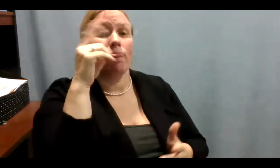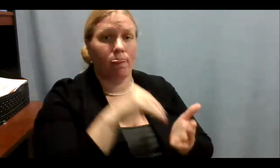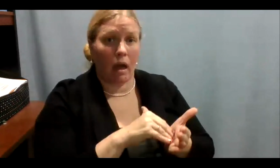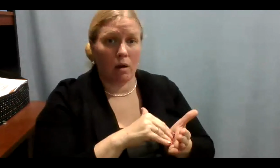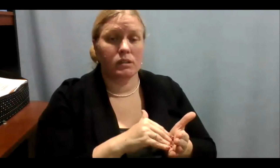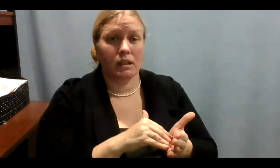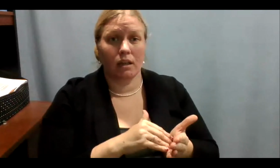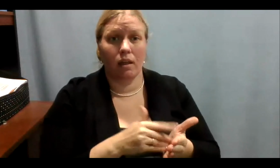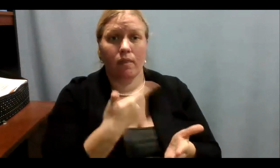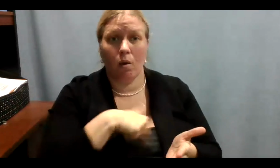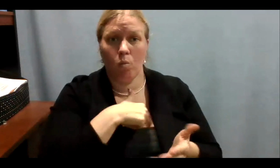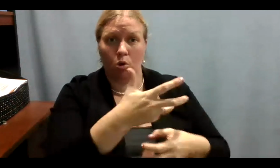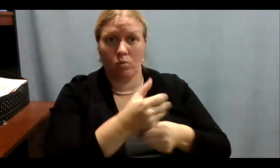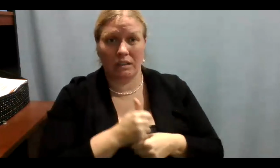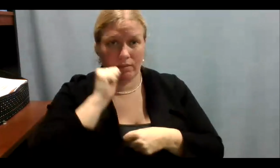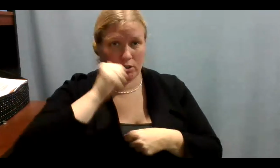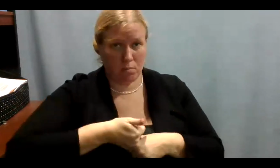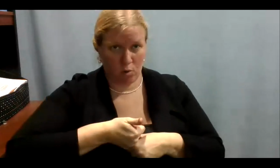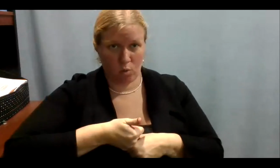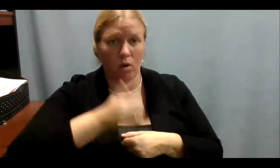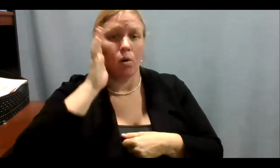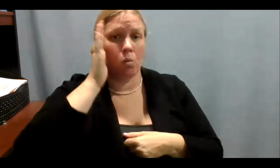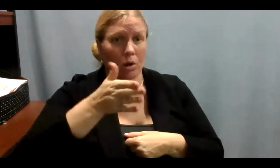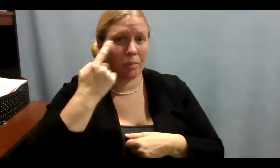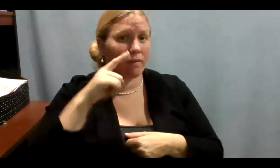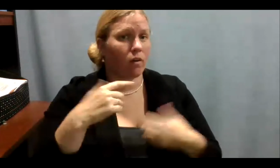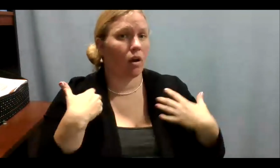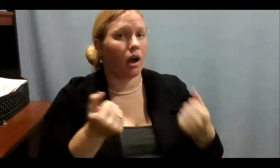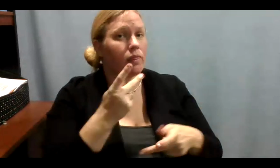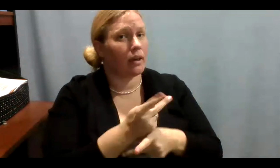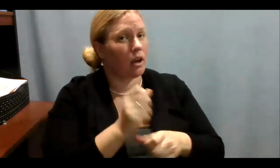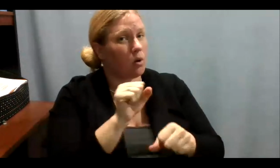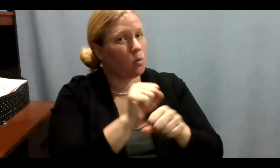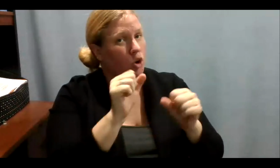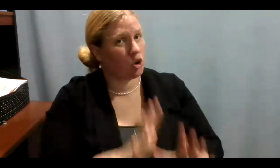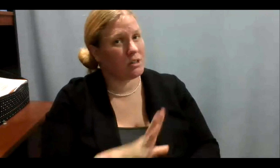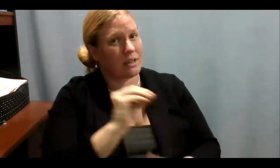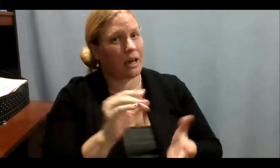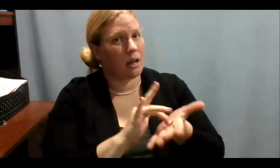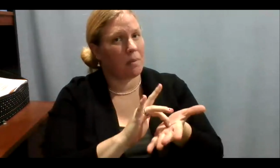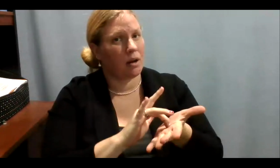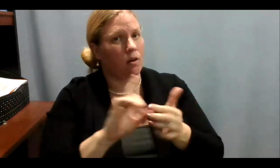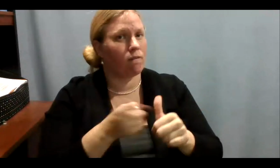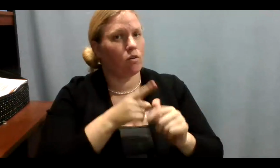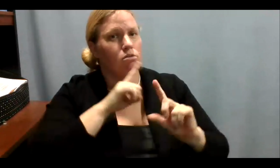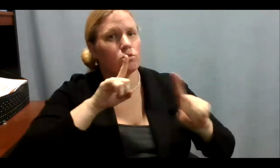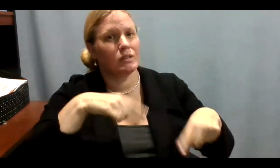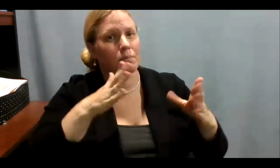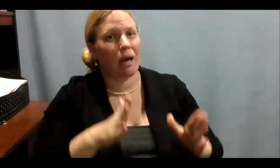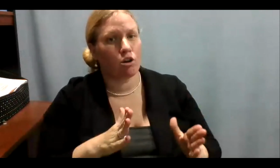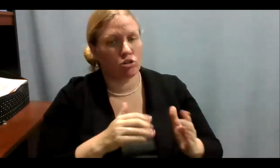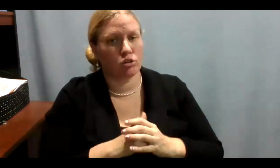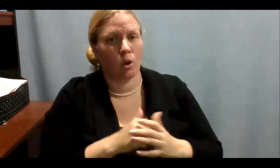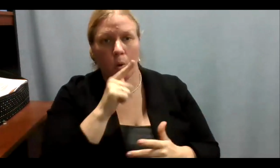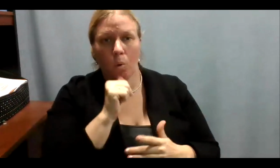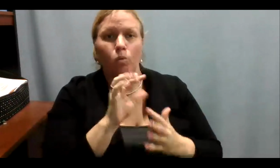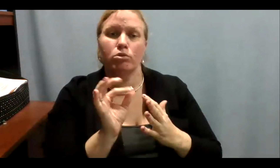receiving tomorrow will be for healthcare workers and our medical first responders that are choosing to